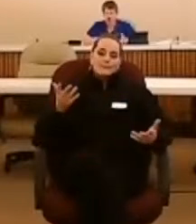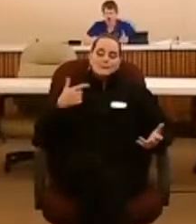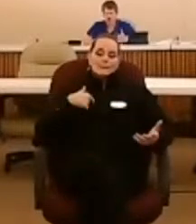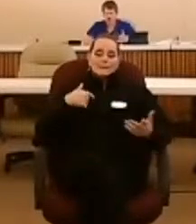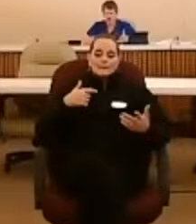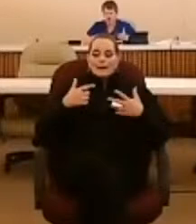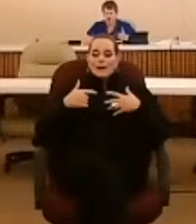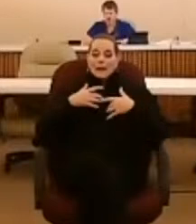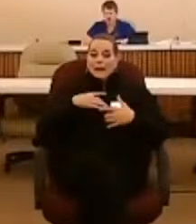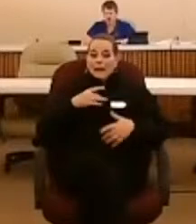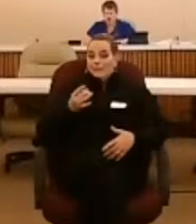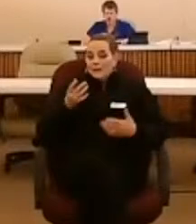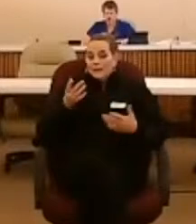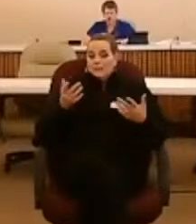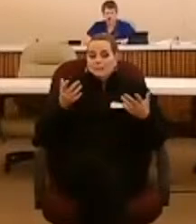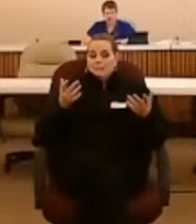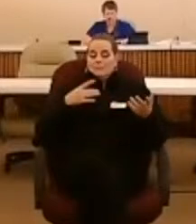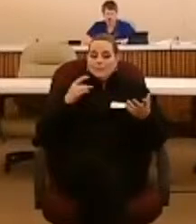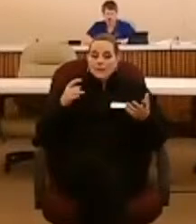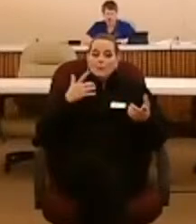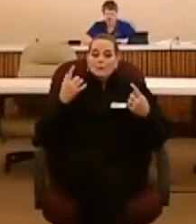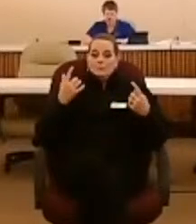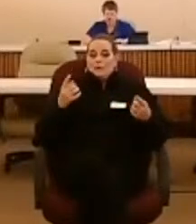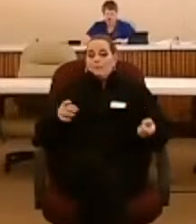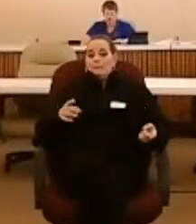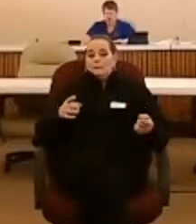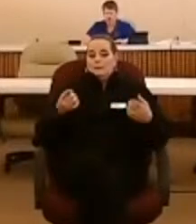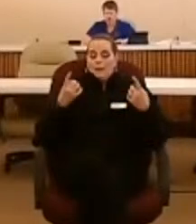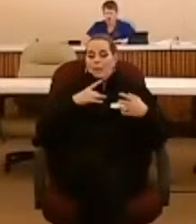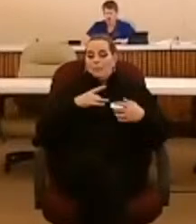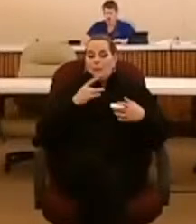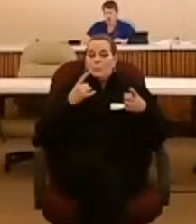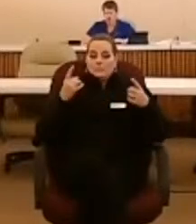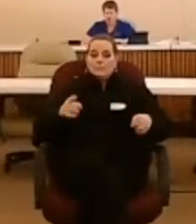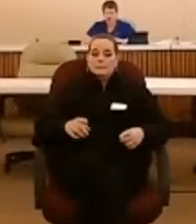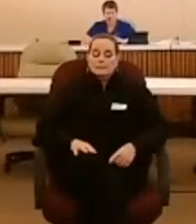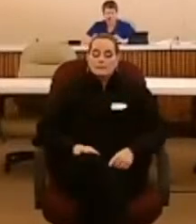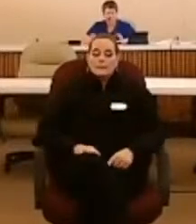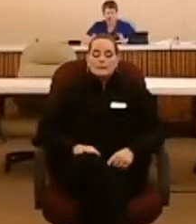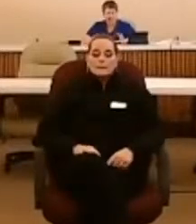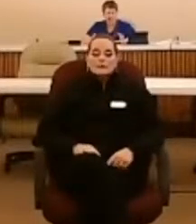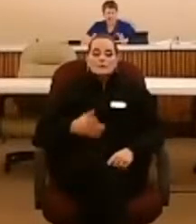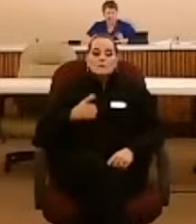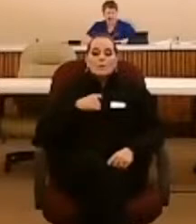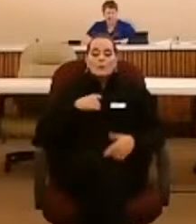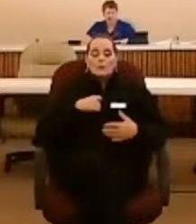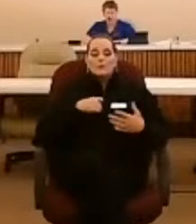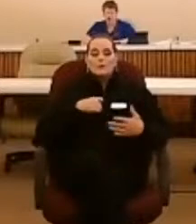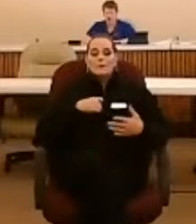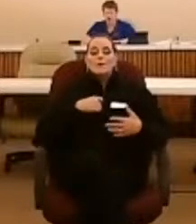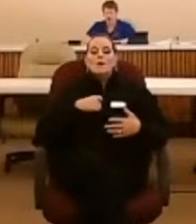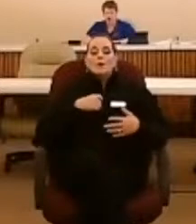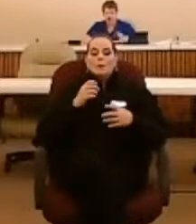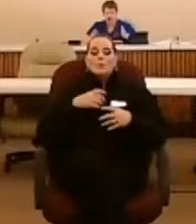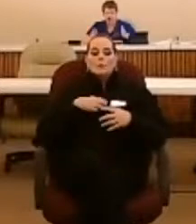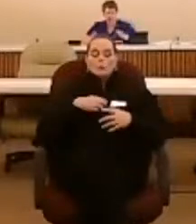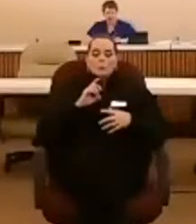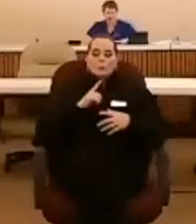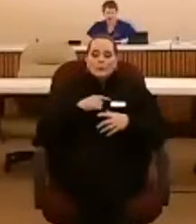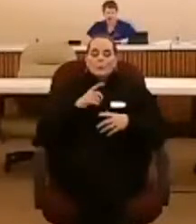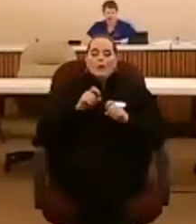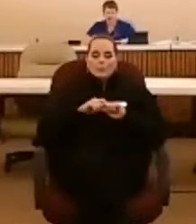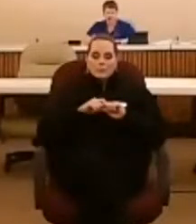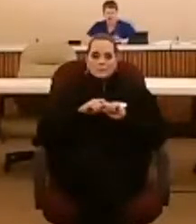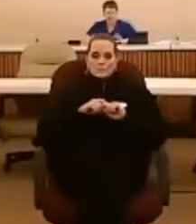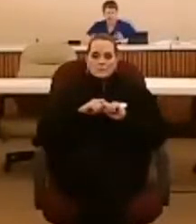where we're getting with those circles. And so as we'll get that plan back out to you guys and share it.